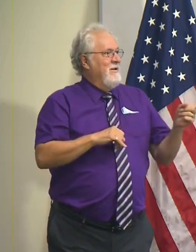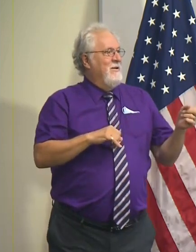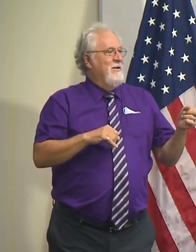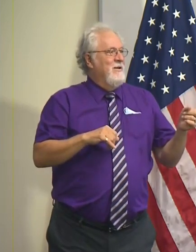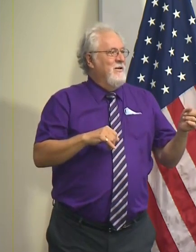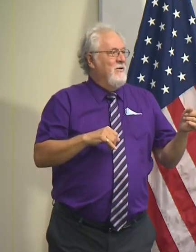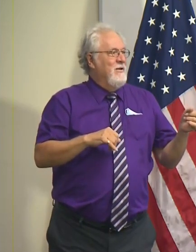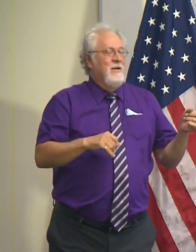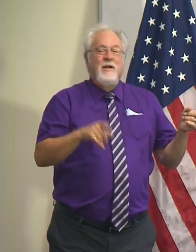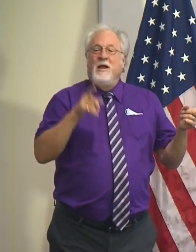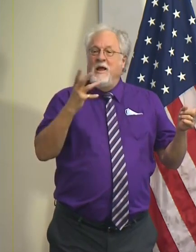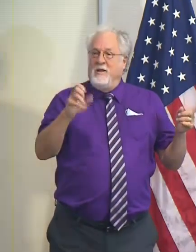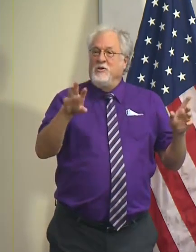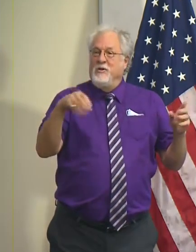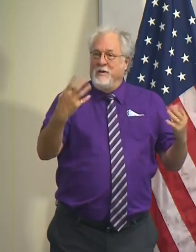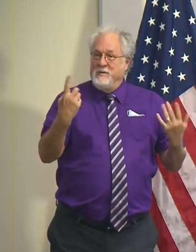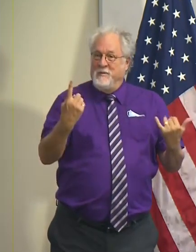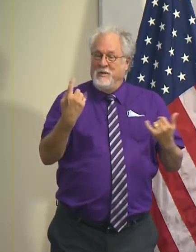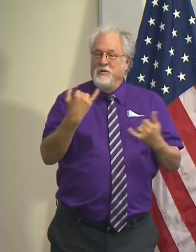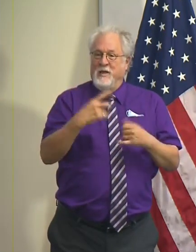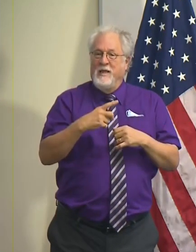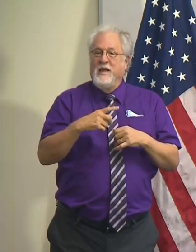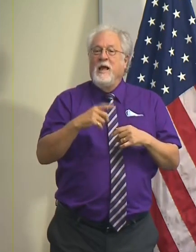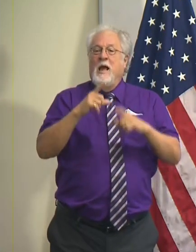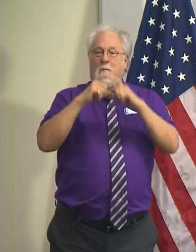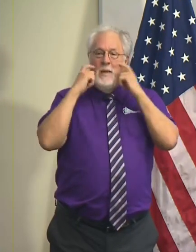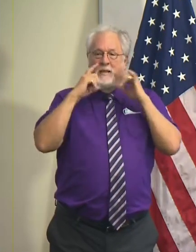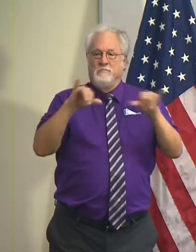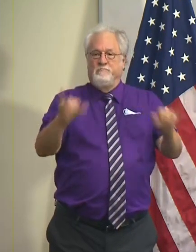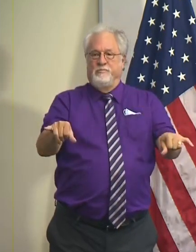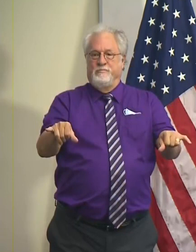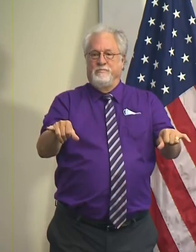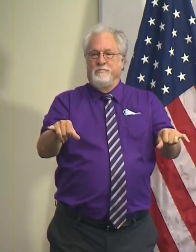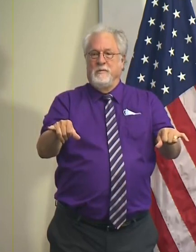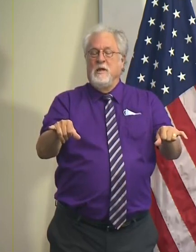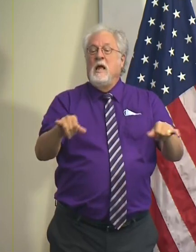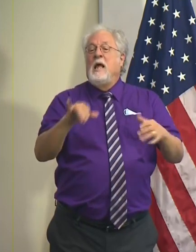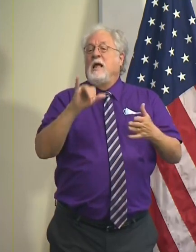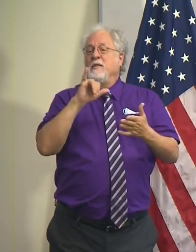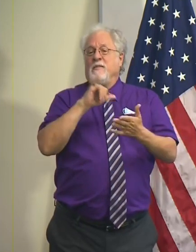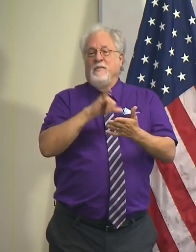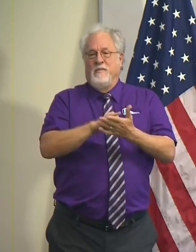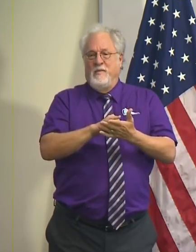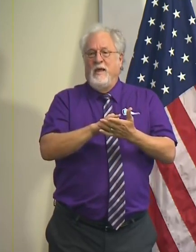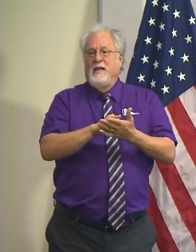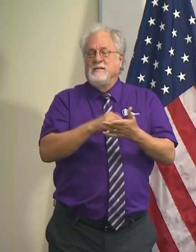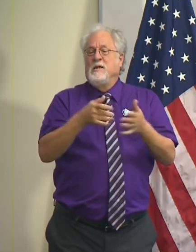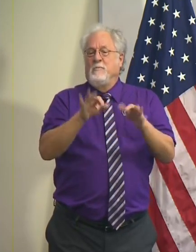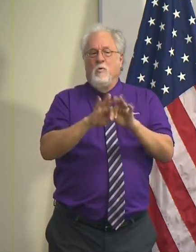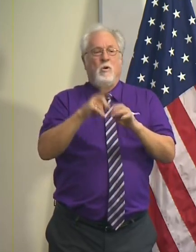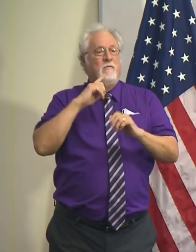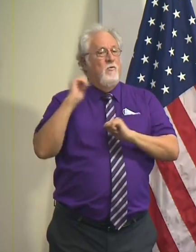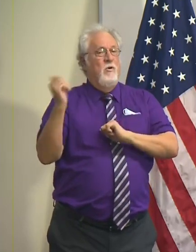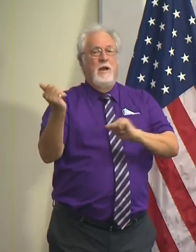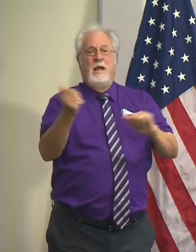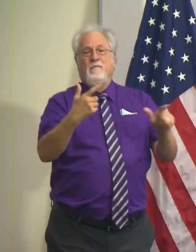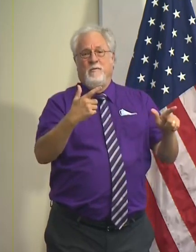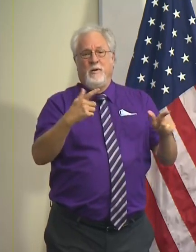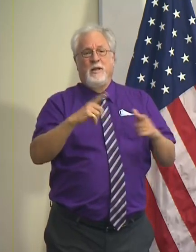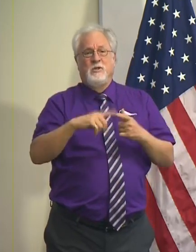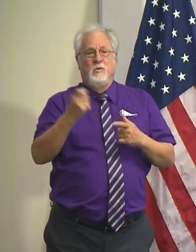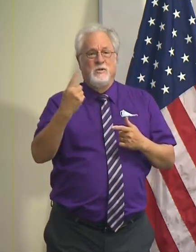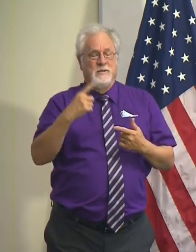that. Do you want me to give you something today? The mask mandate's going to stay in place. And by the way, that's important for everybody